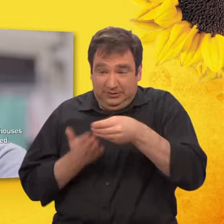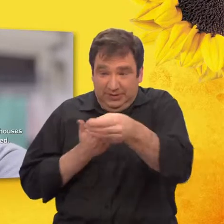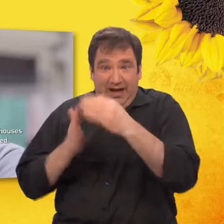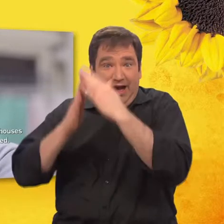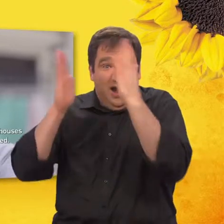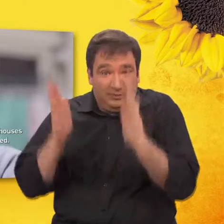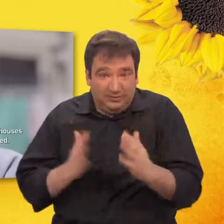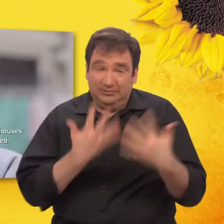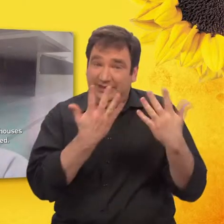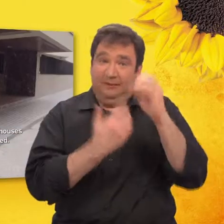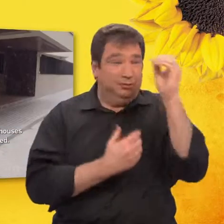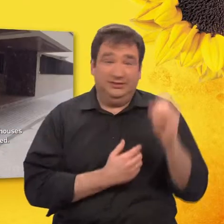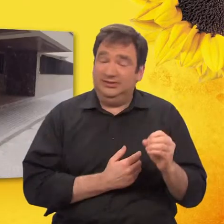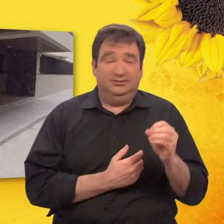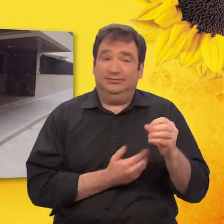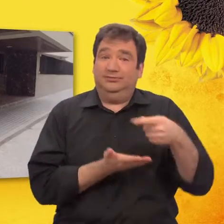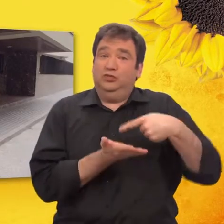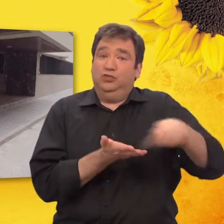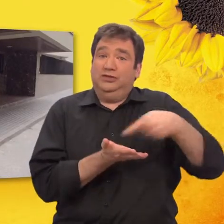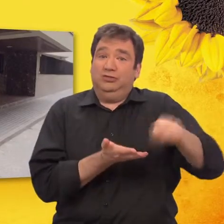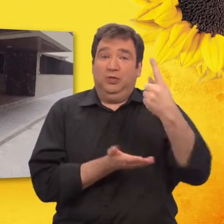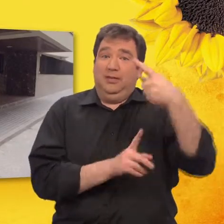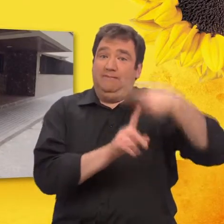propiedad. Solo había un 10% de alquiler.